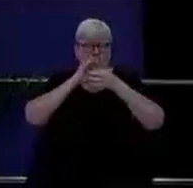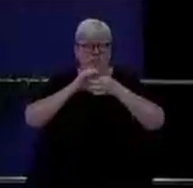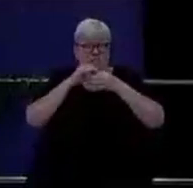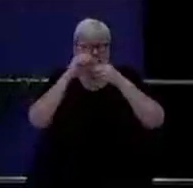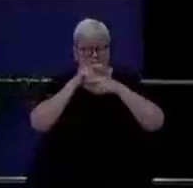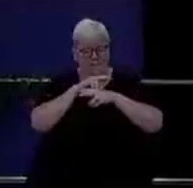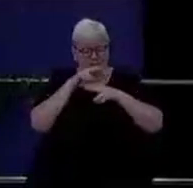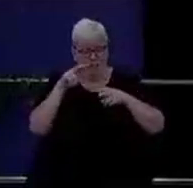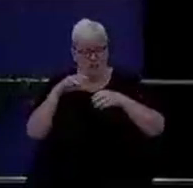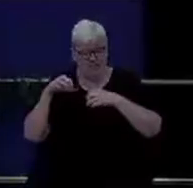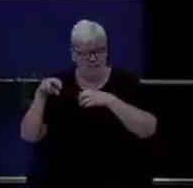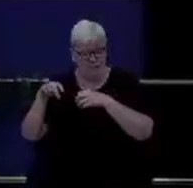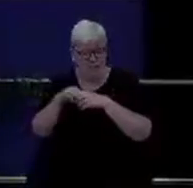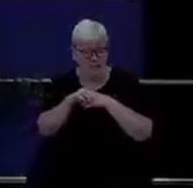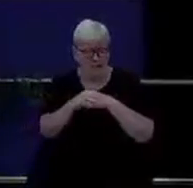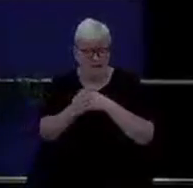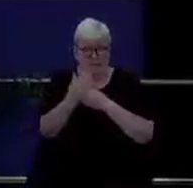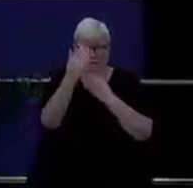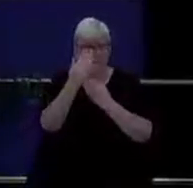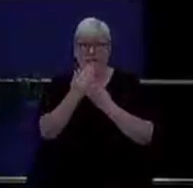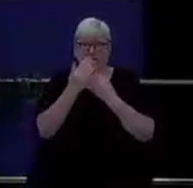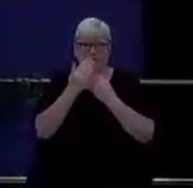spider faces me with myself.